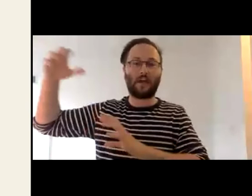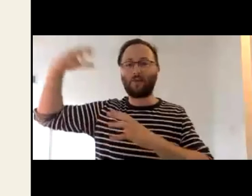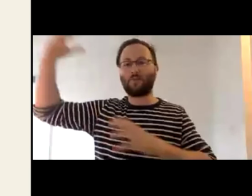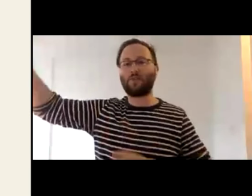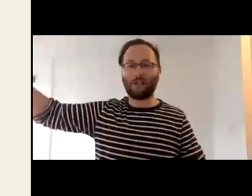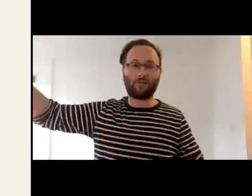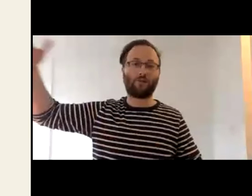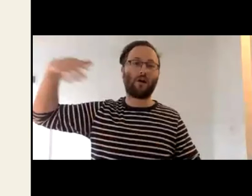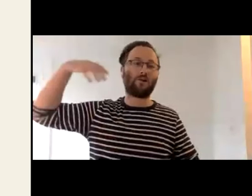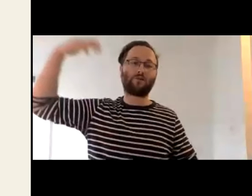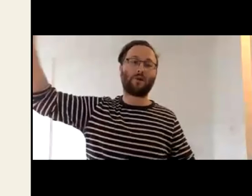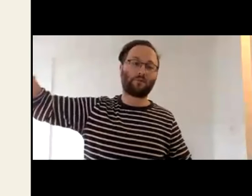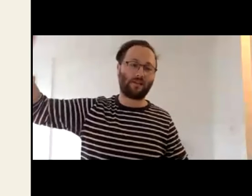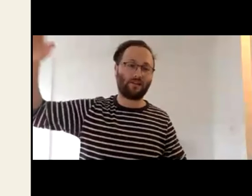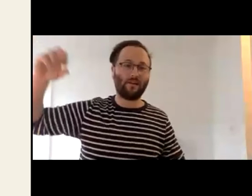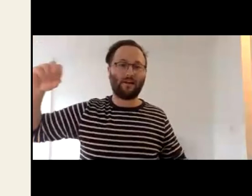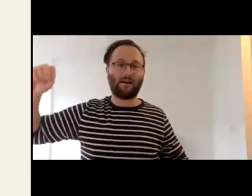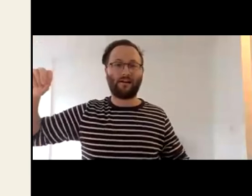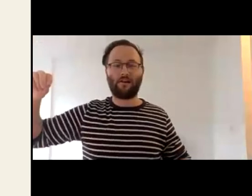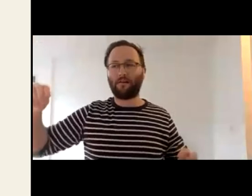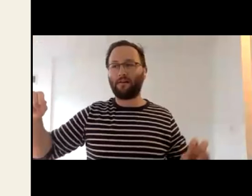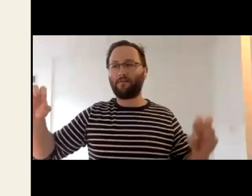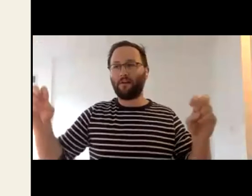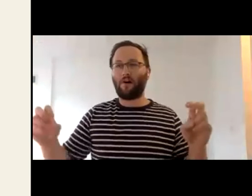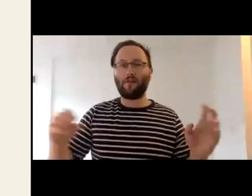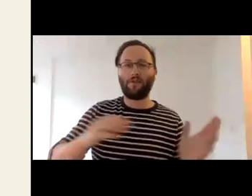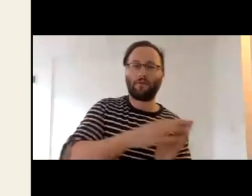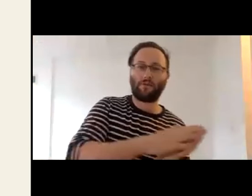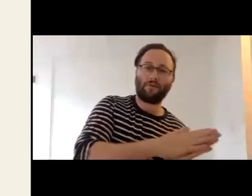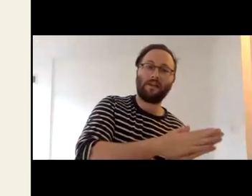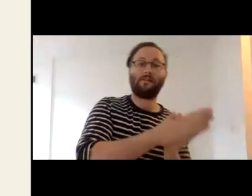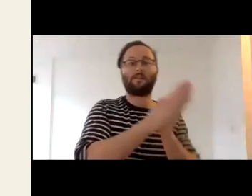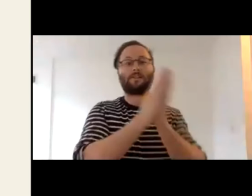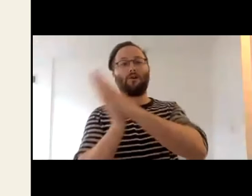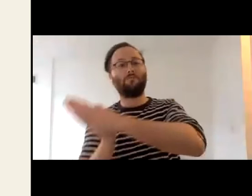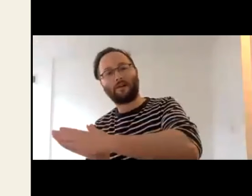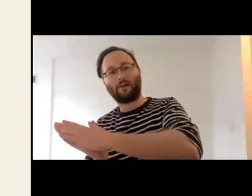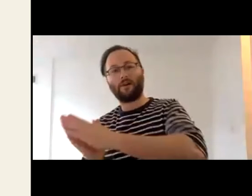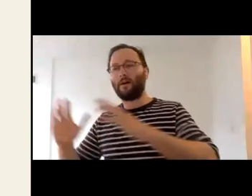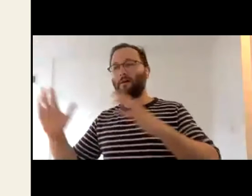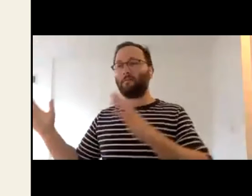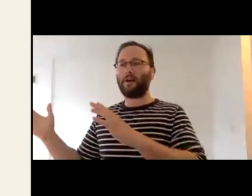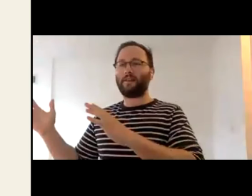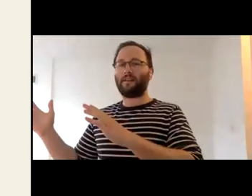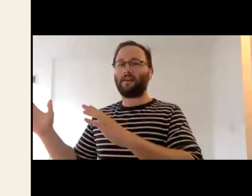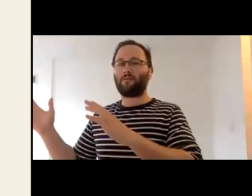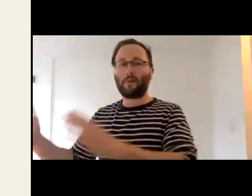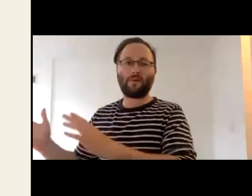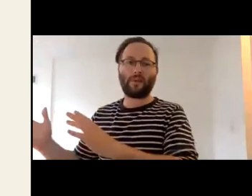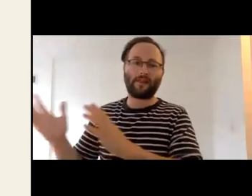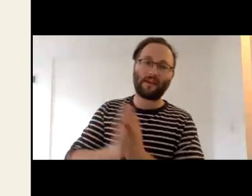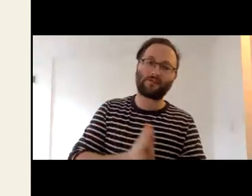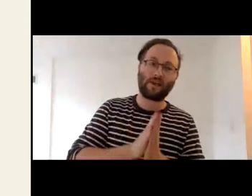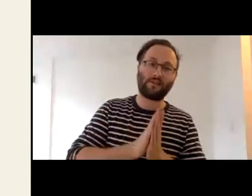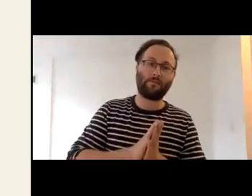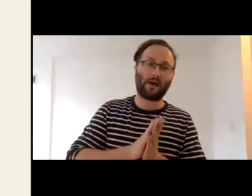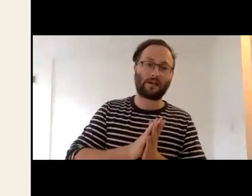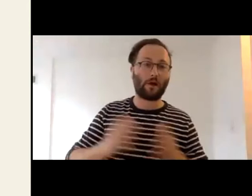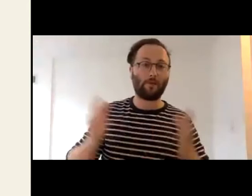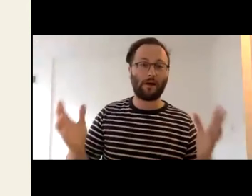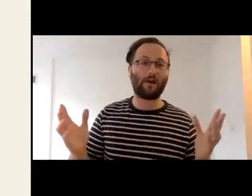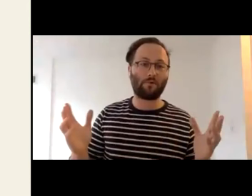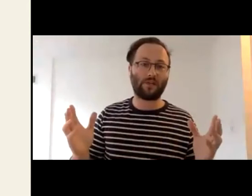120% energy level or 120% on the ridiculous-o-meter. But remember, that then gets translated